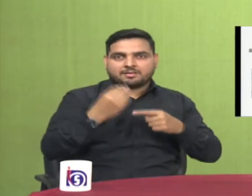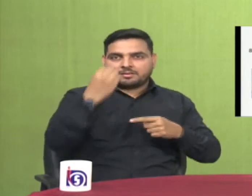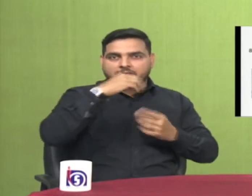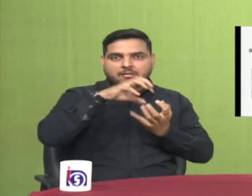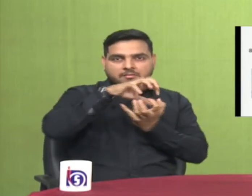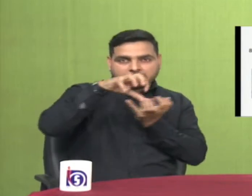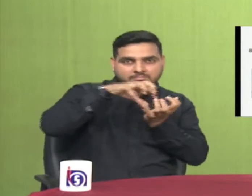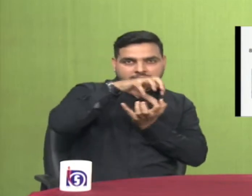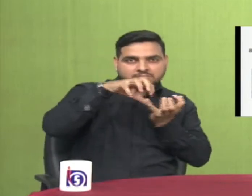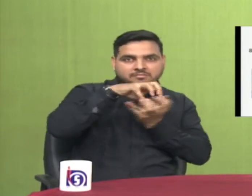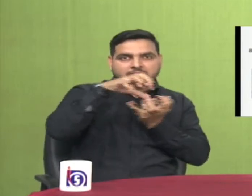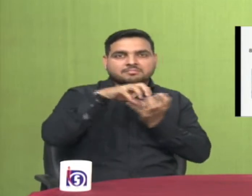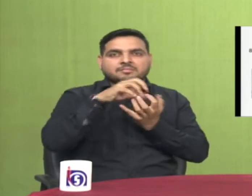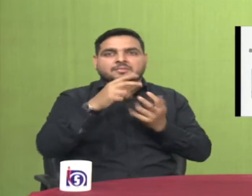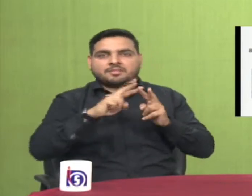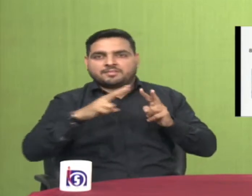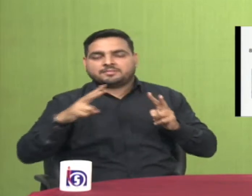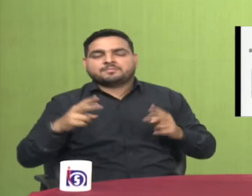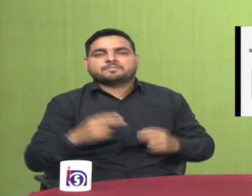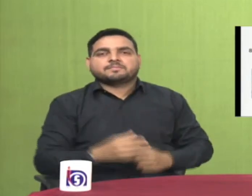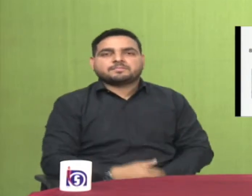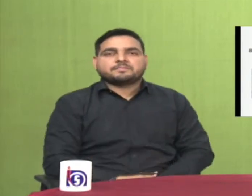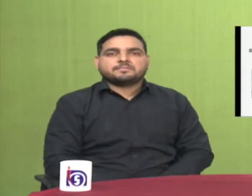and chew objects.